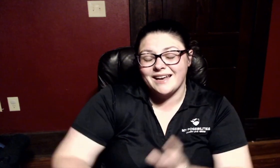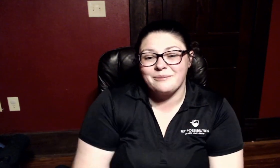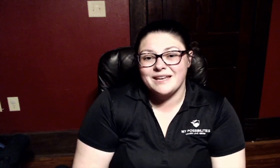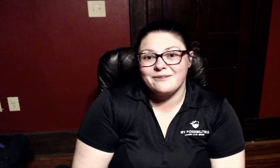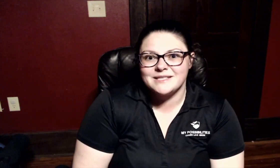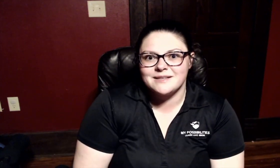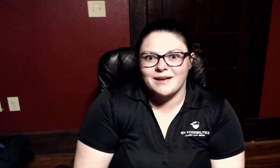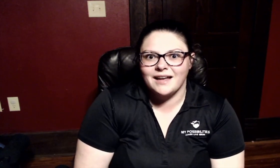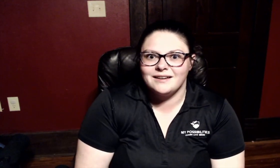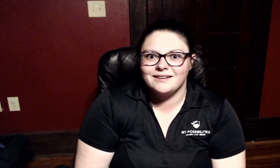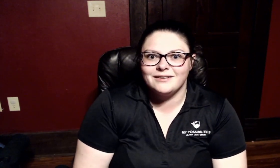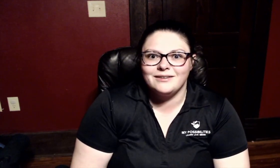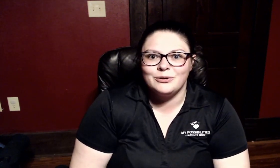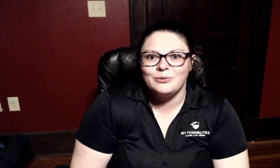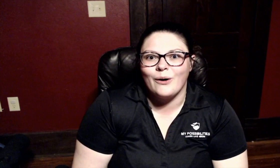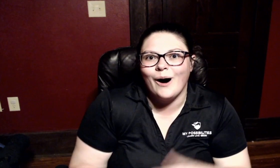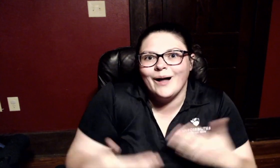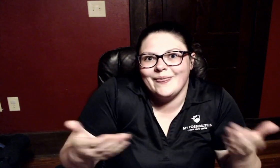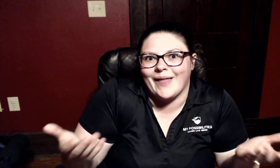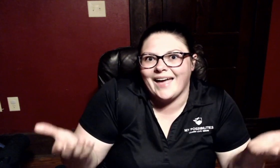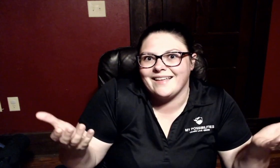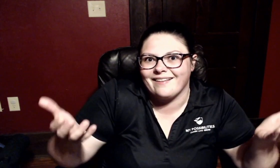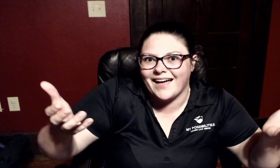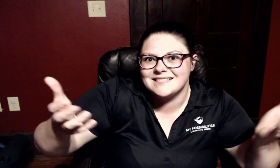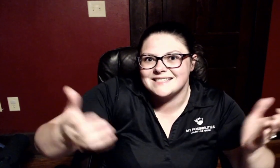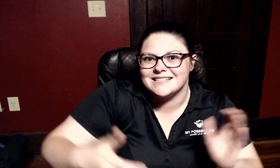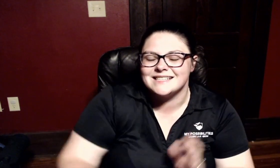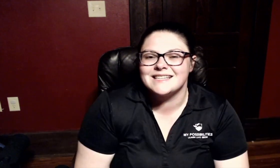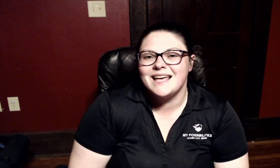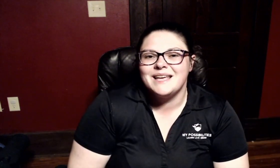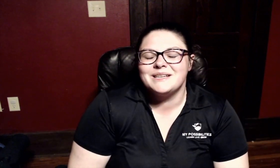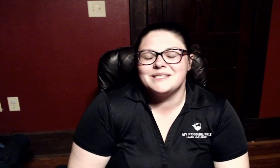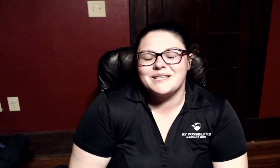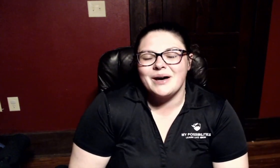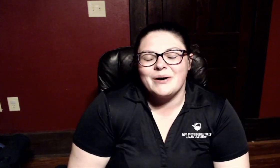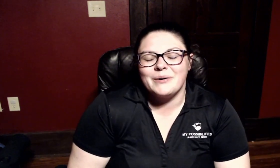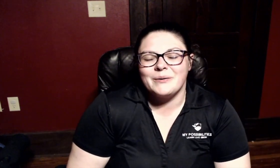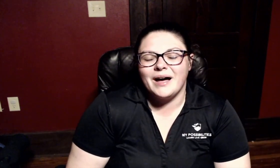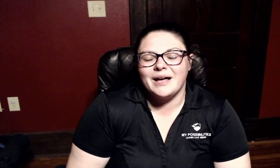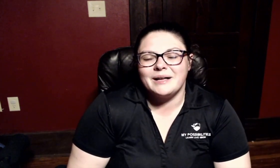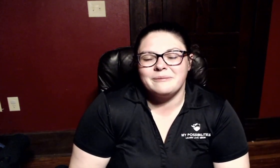many of us have gotten to do online classes? So